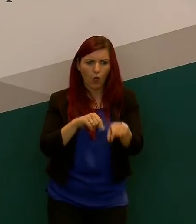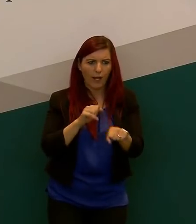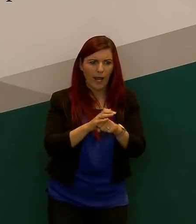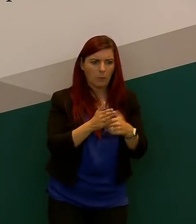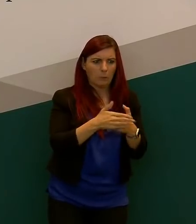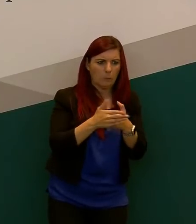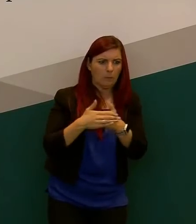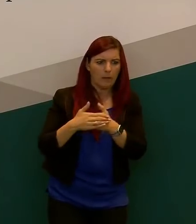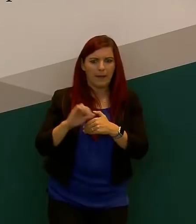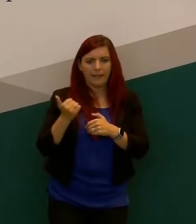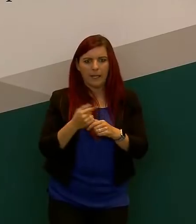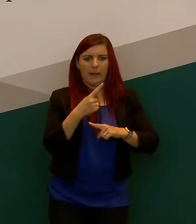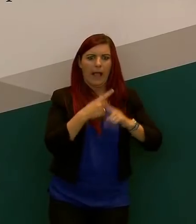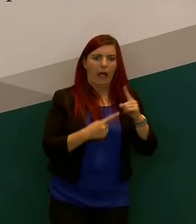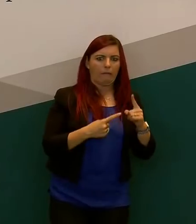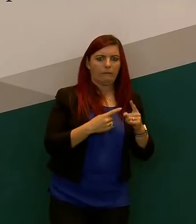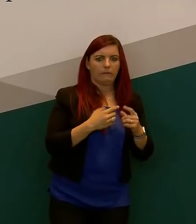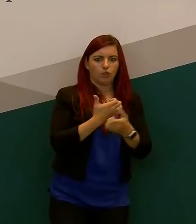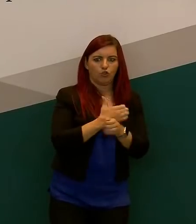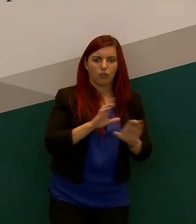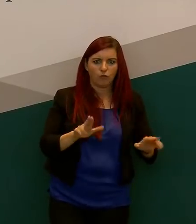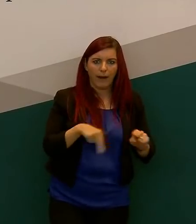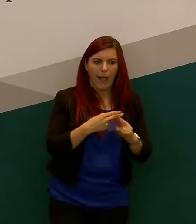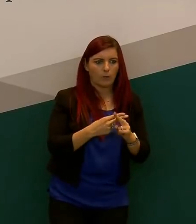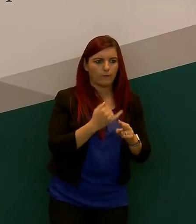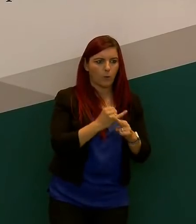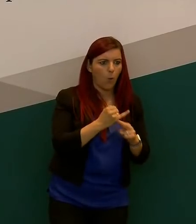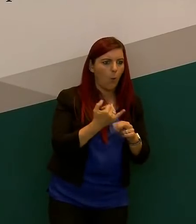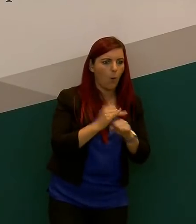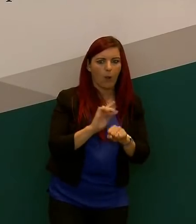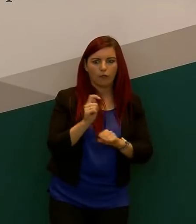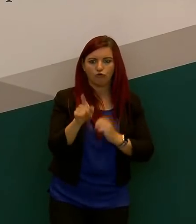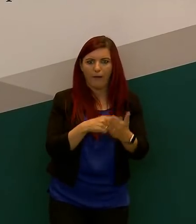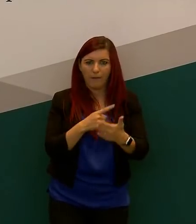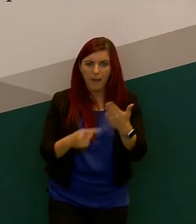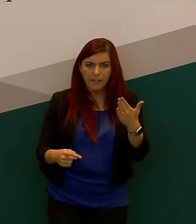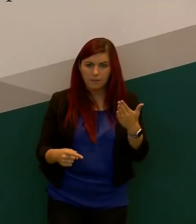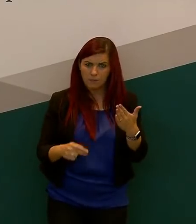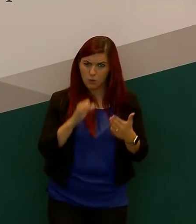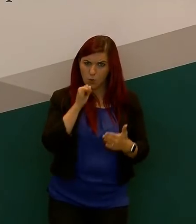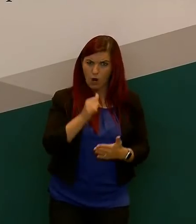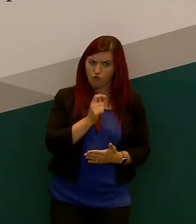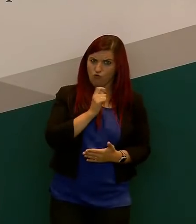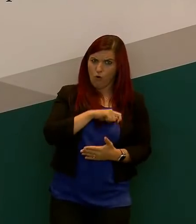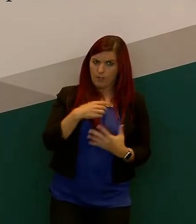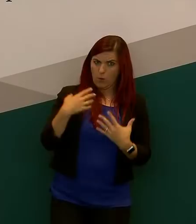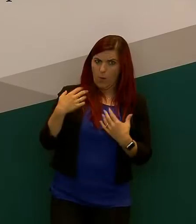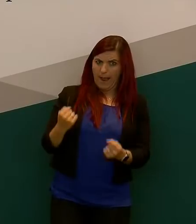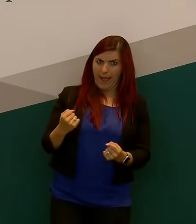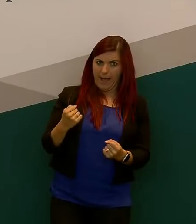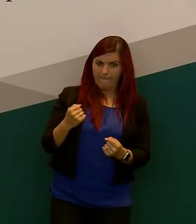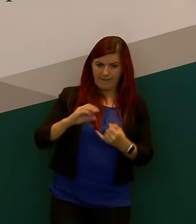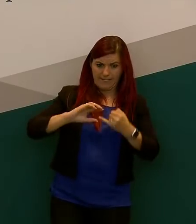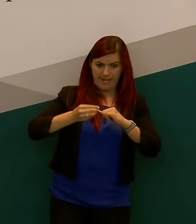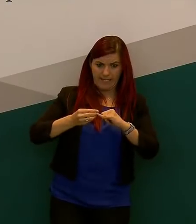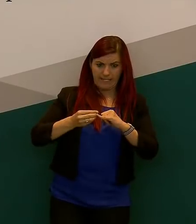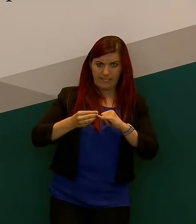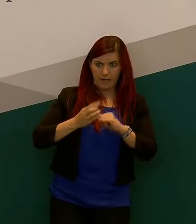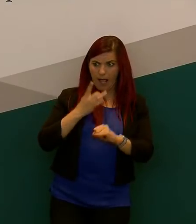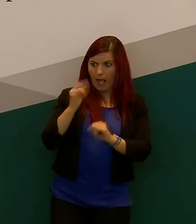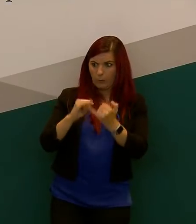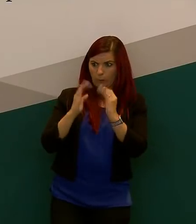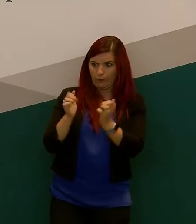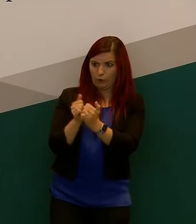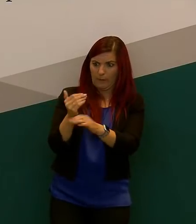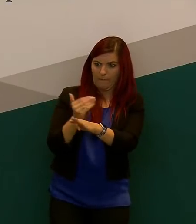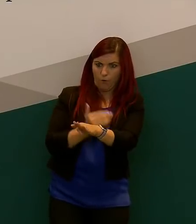keeping half children out of school half the week, travel bans. Do we not trust that we can have a testing and tracing regime that can contain